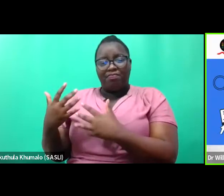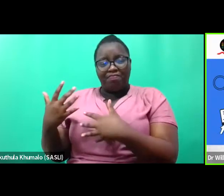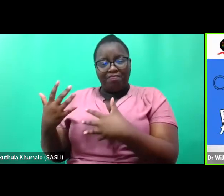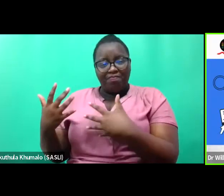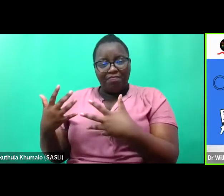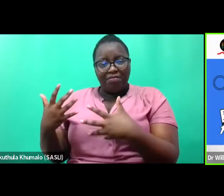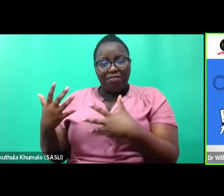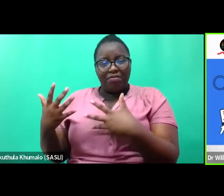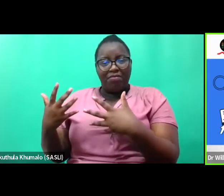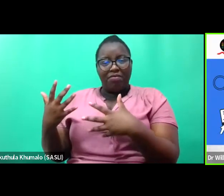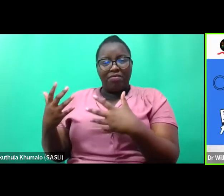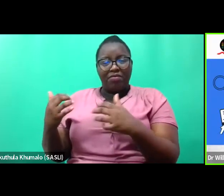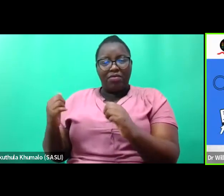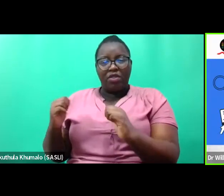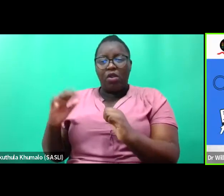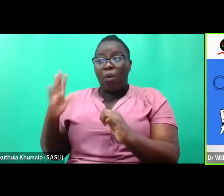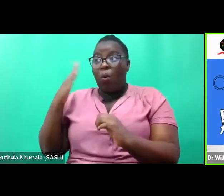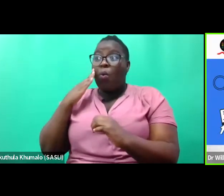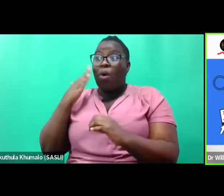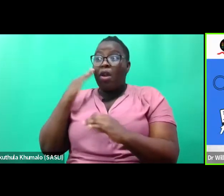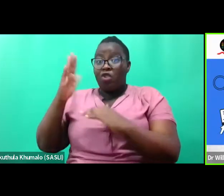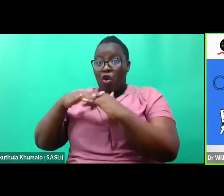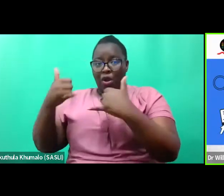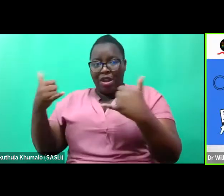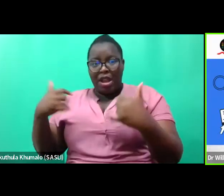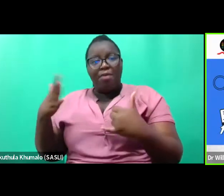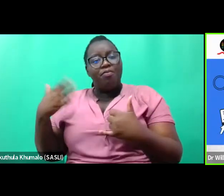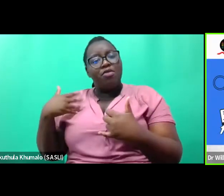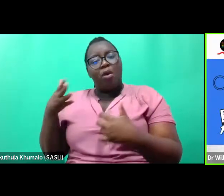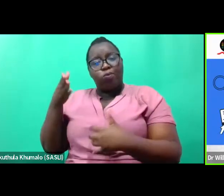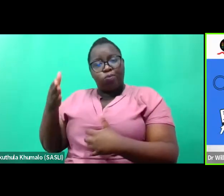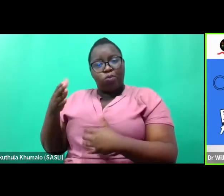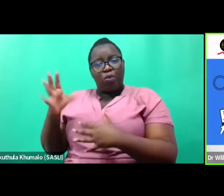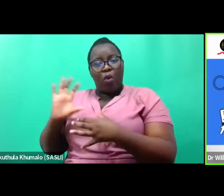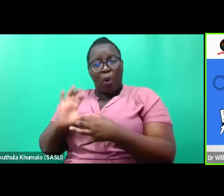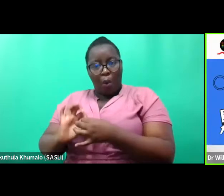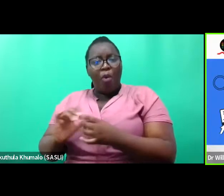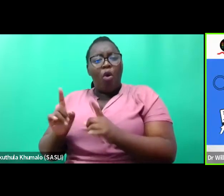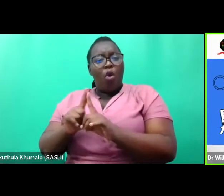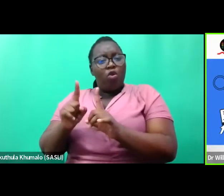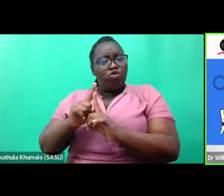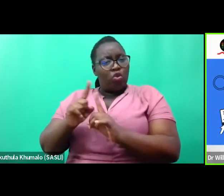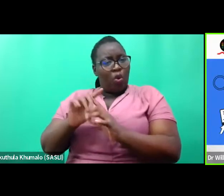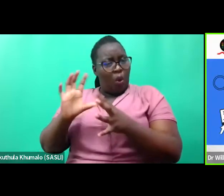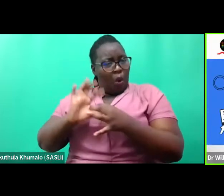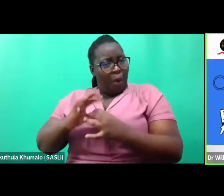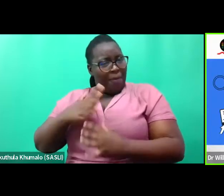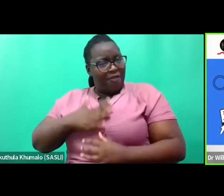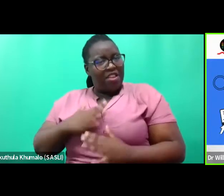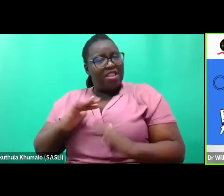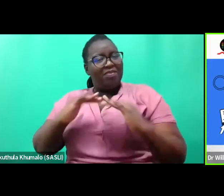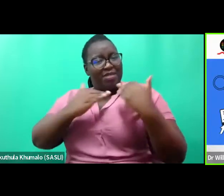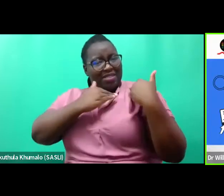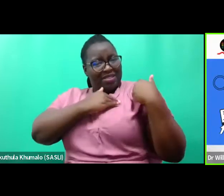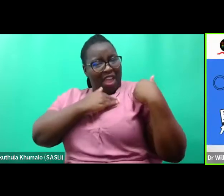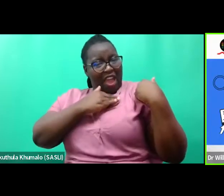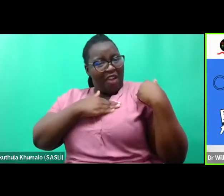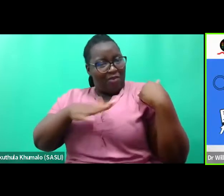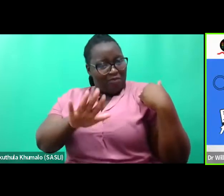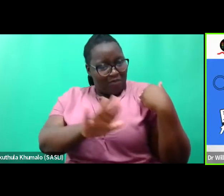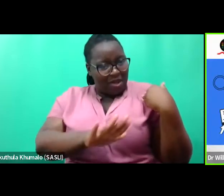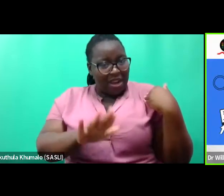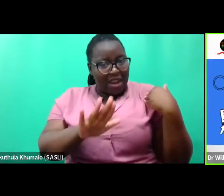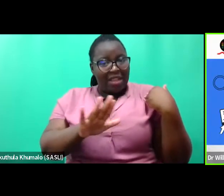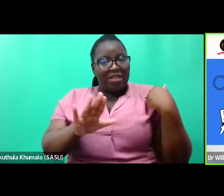when it was online, I was at home, but home is my safe space. So differentiate